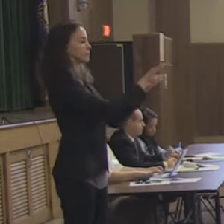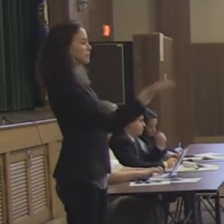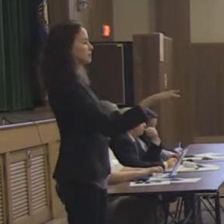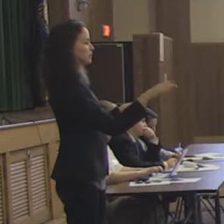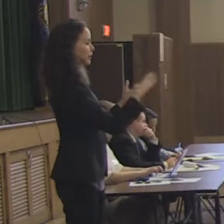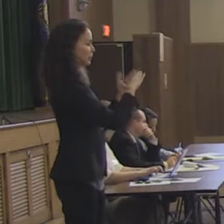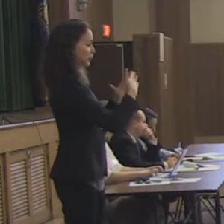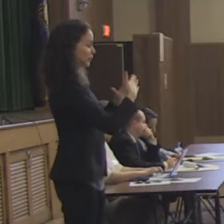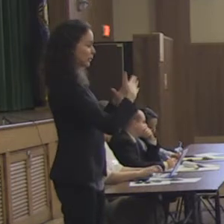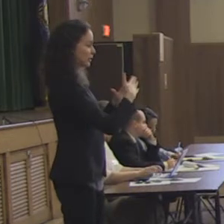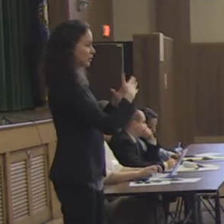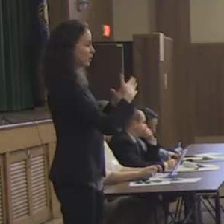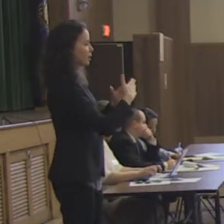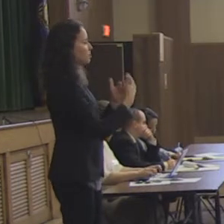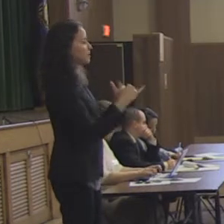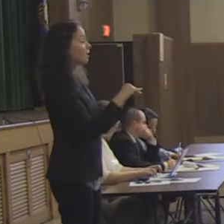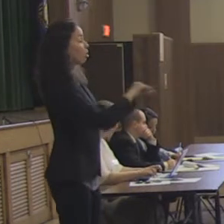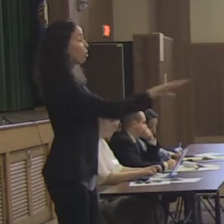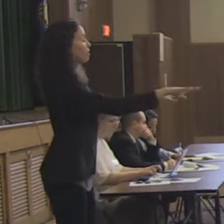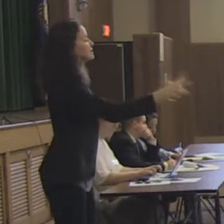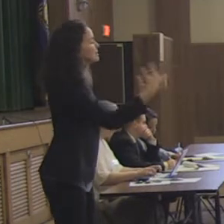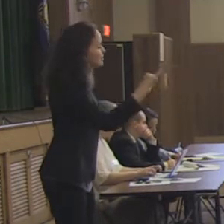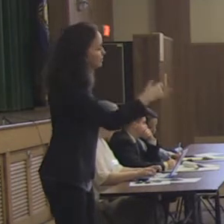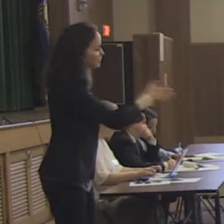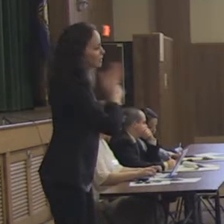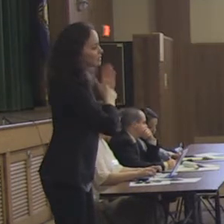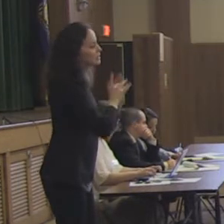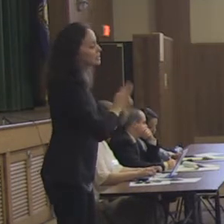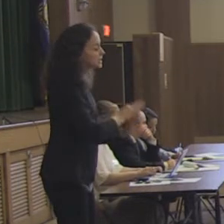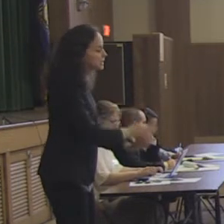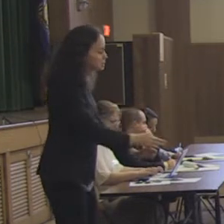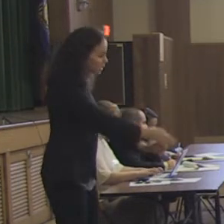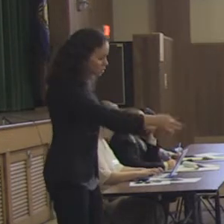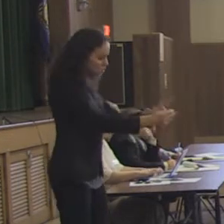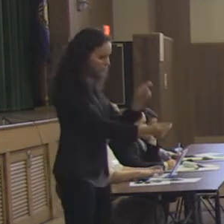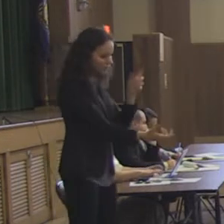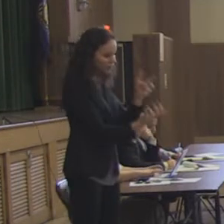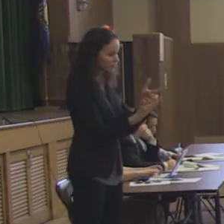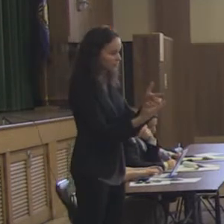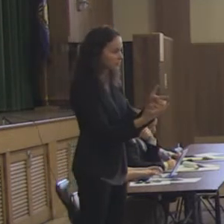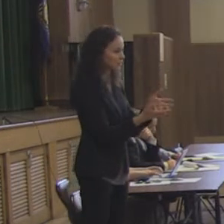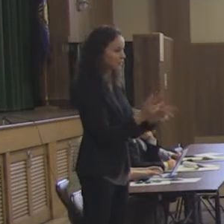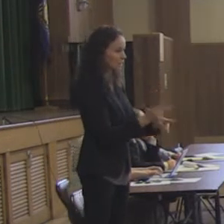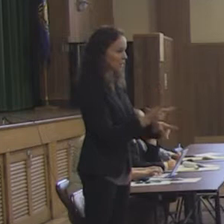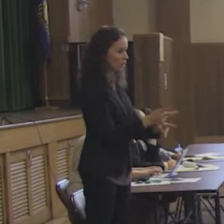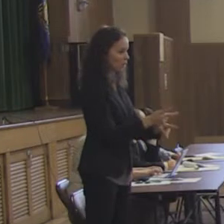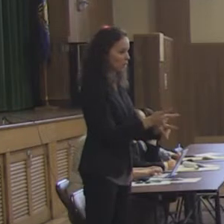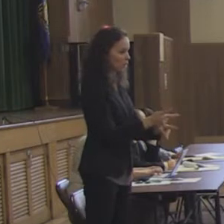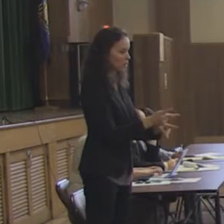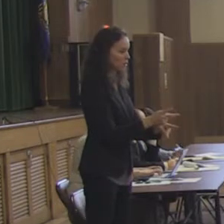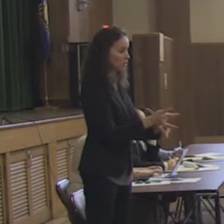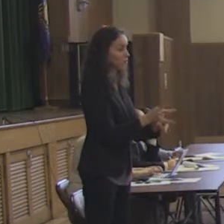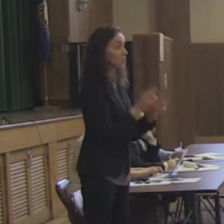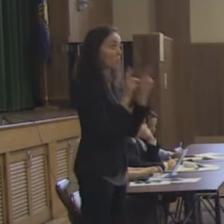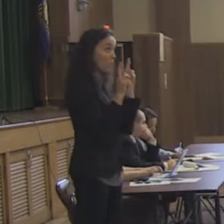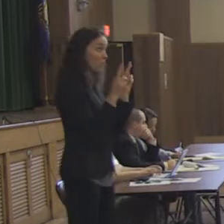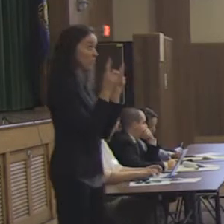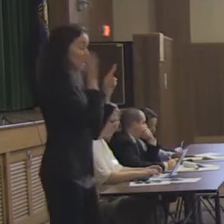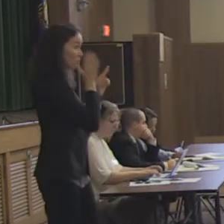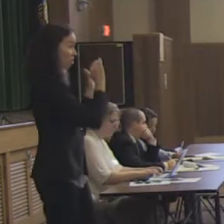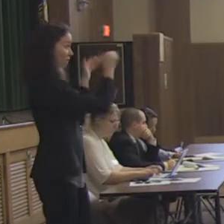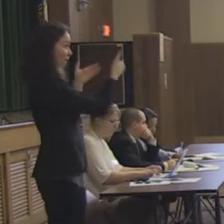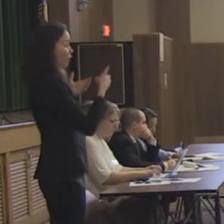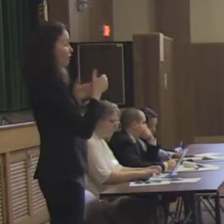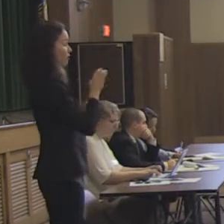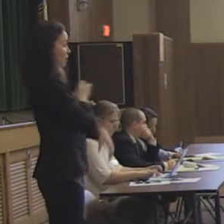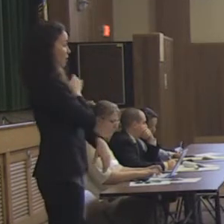still need specialized care. So hopefully they will work on getting clinical supervisors in addition